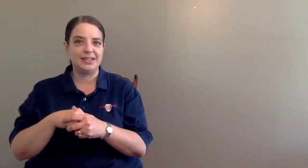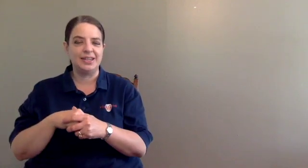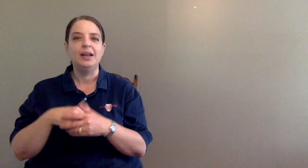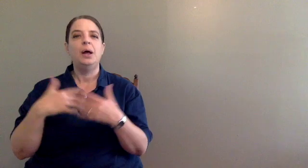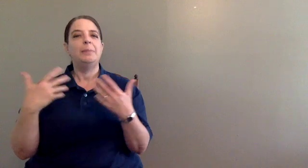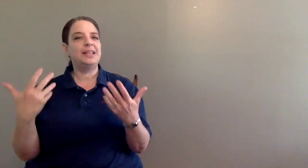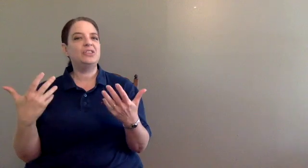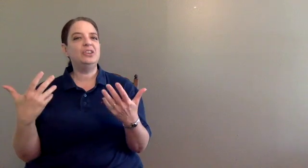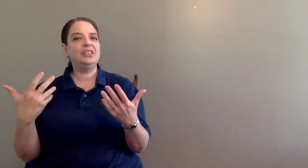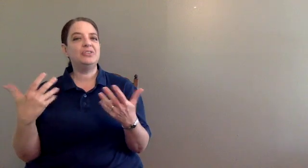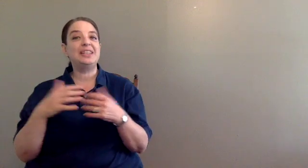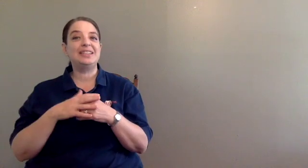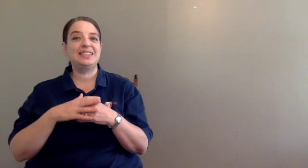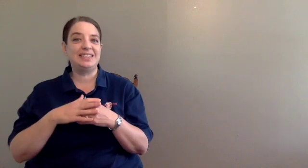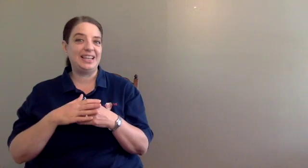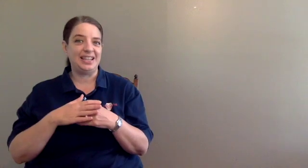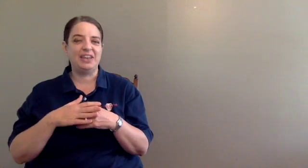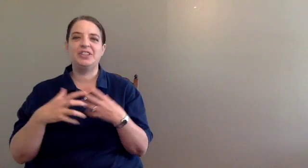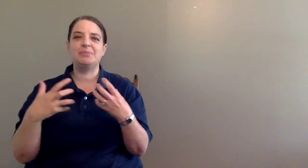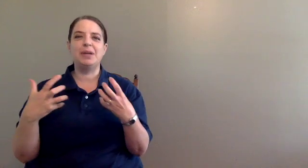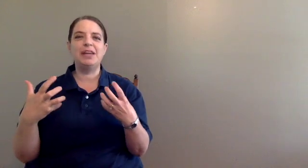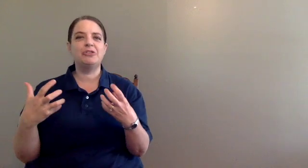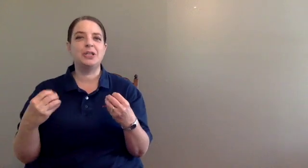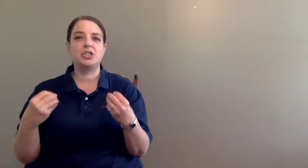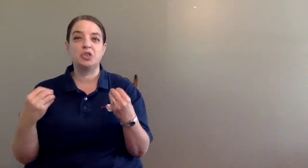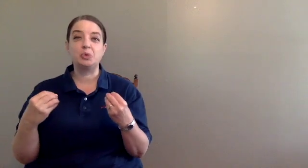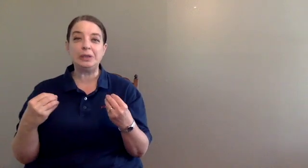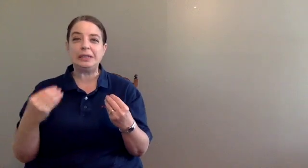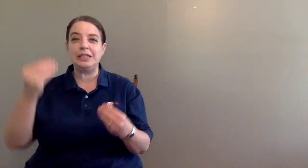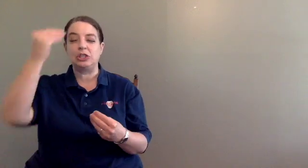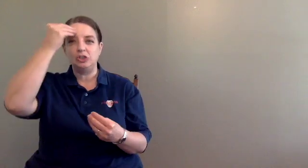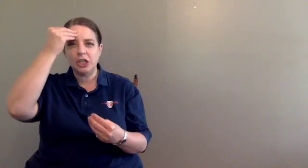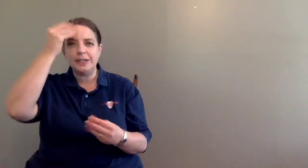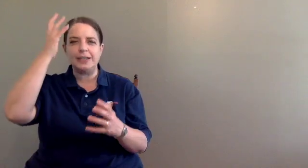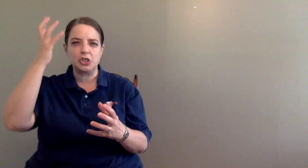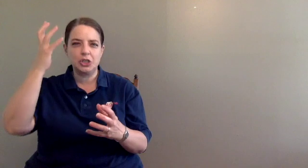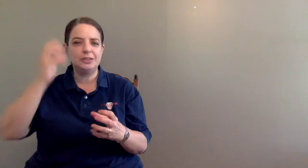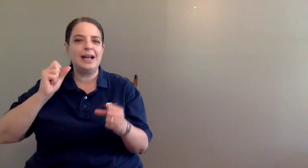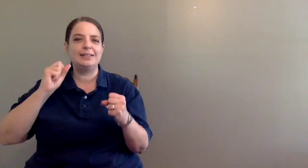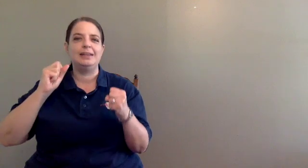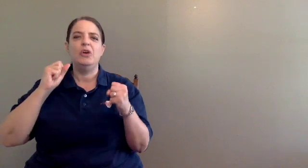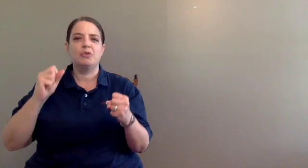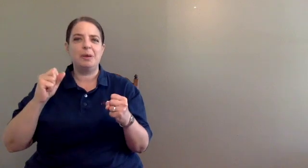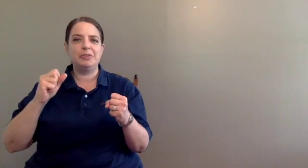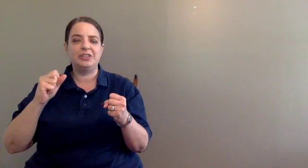it. But that's a little different than studying. If it's information that you really need to learn and internalize and remember for